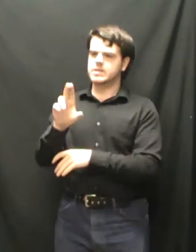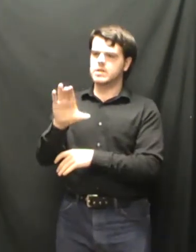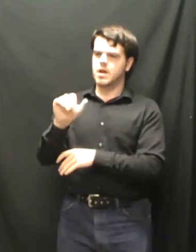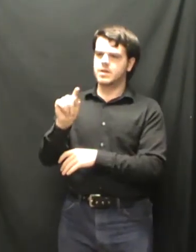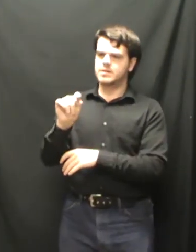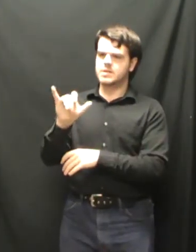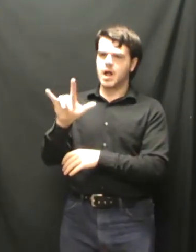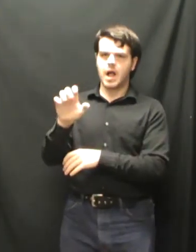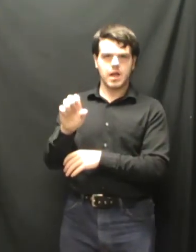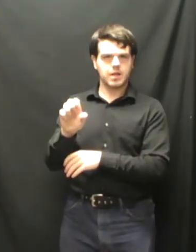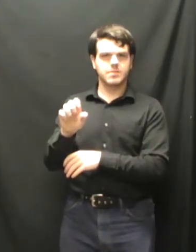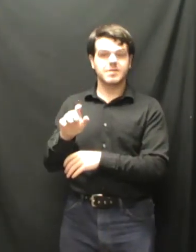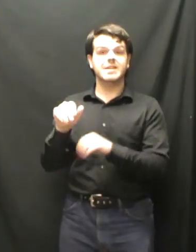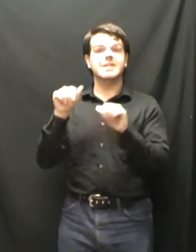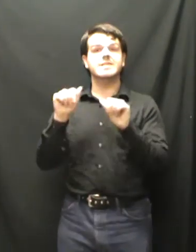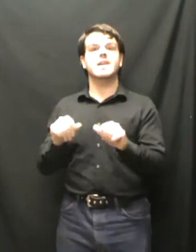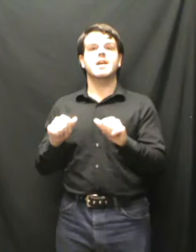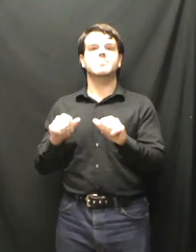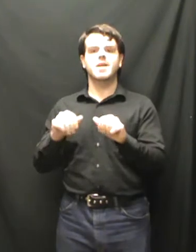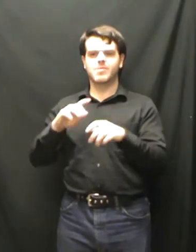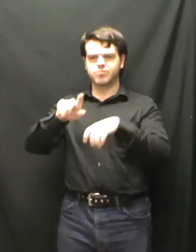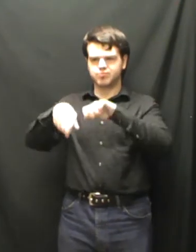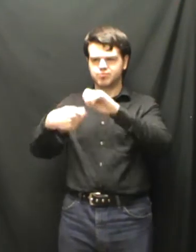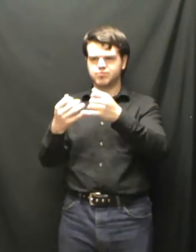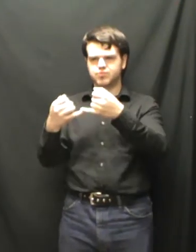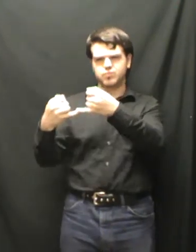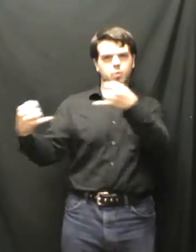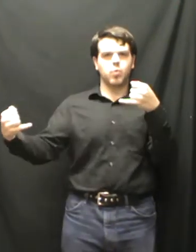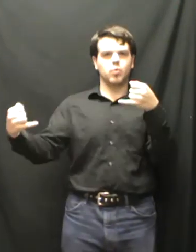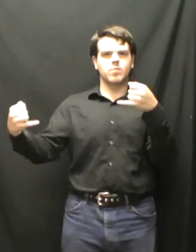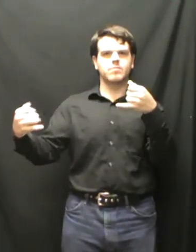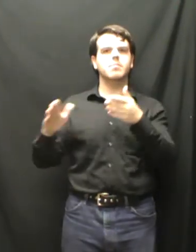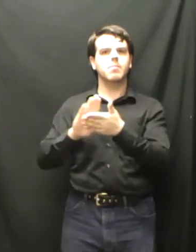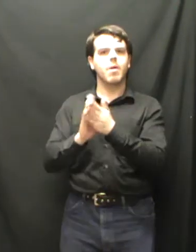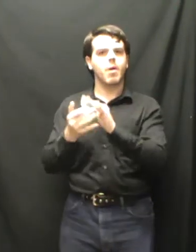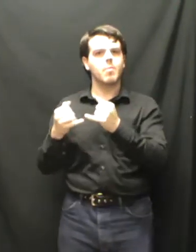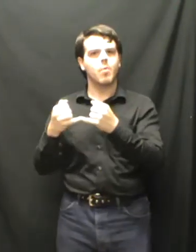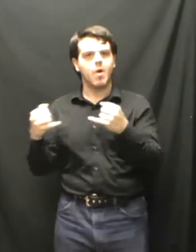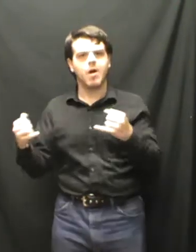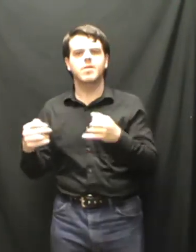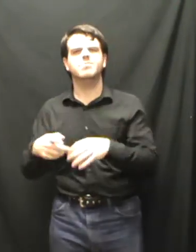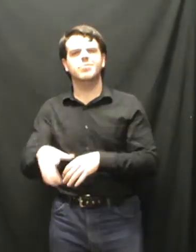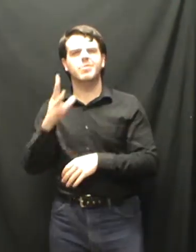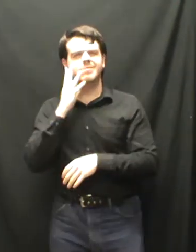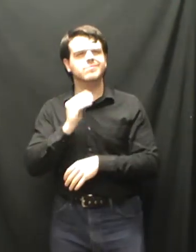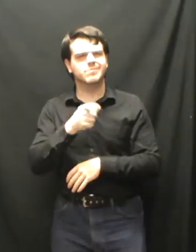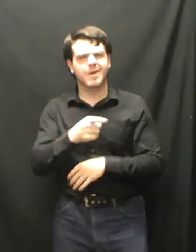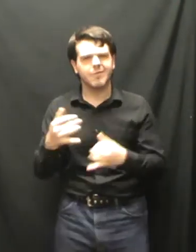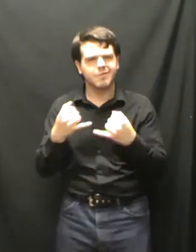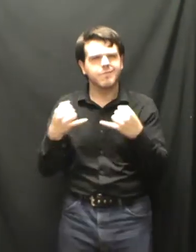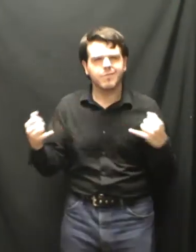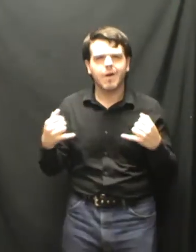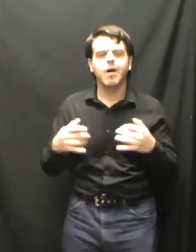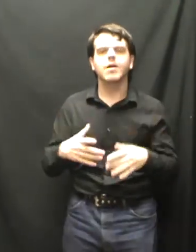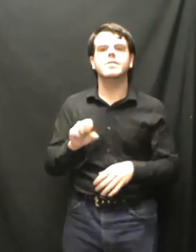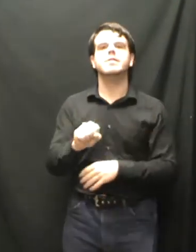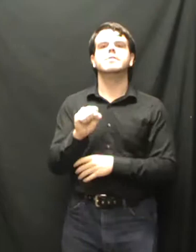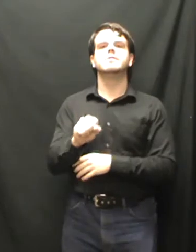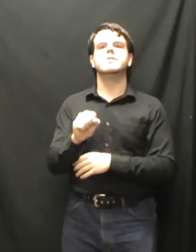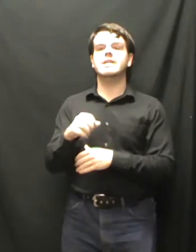drawn into a piece of wire. So if we take a closer look, I mean, you're very familiar with wire. It's thin, it can be bent. Not all